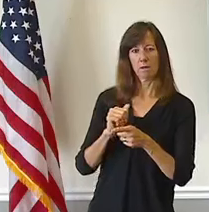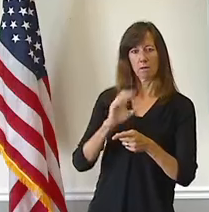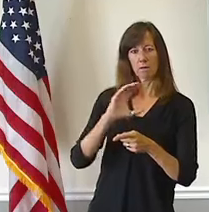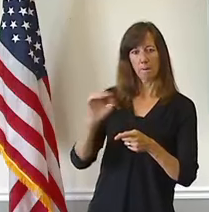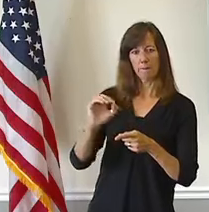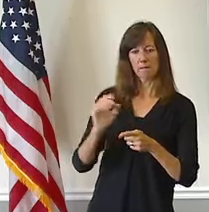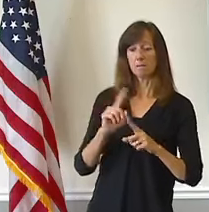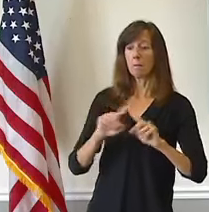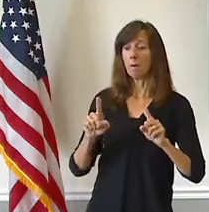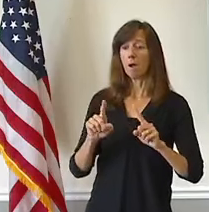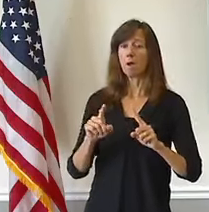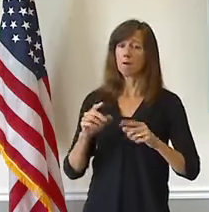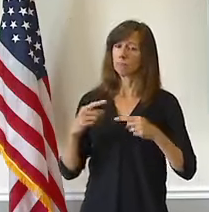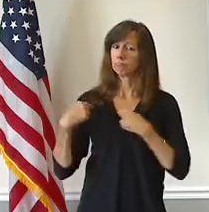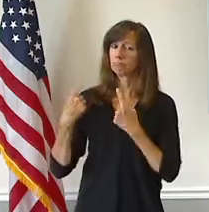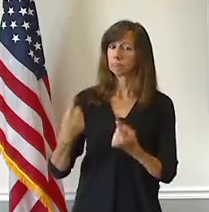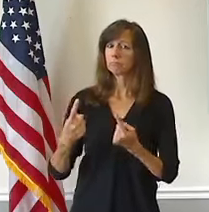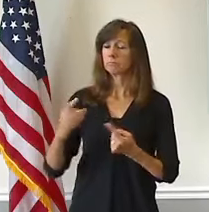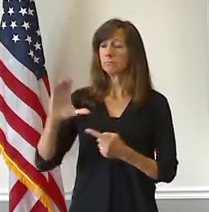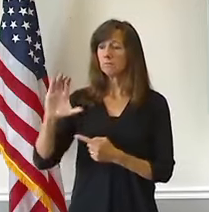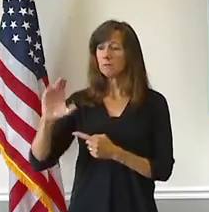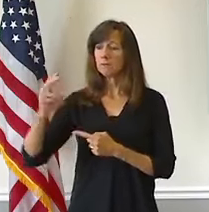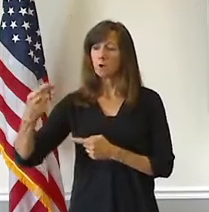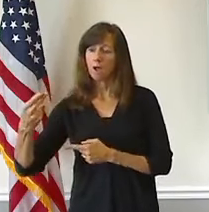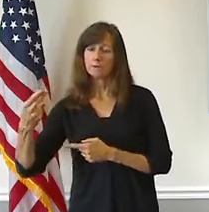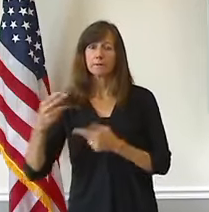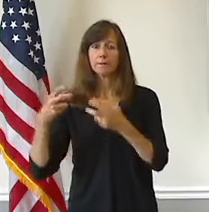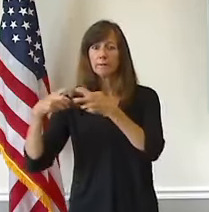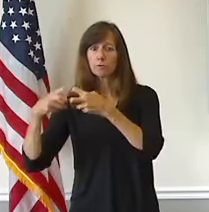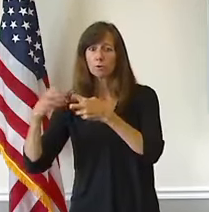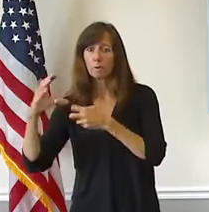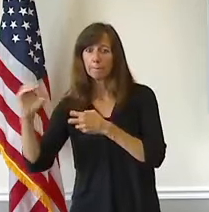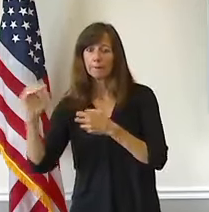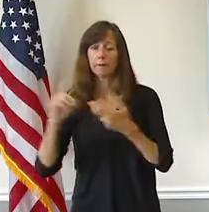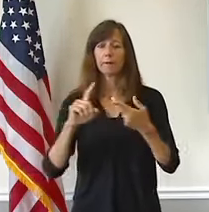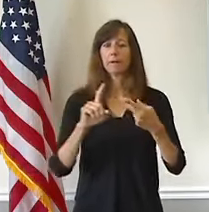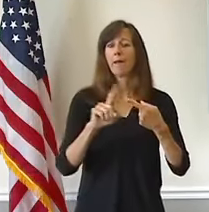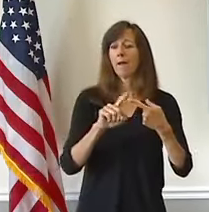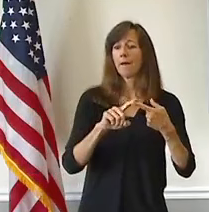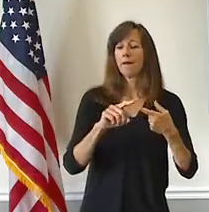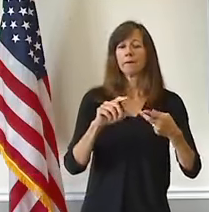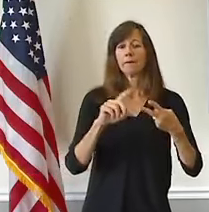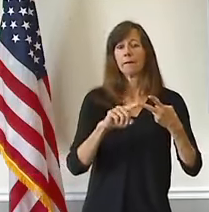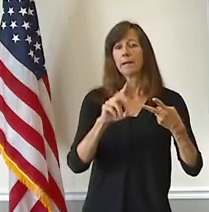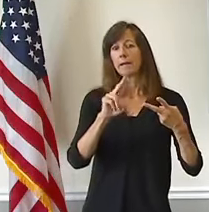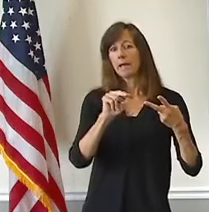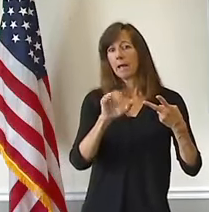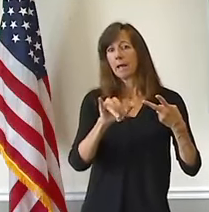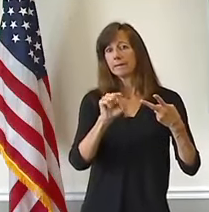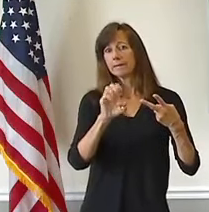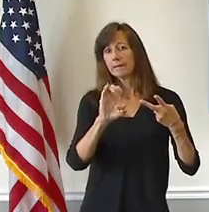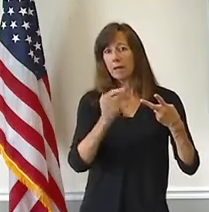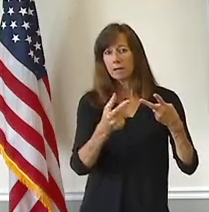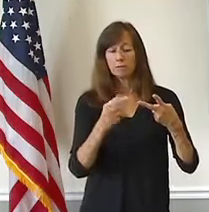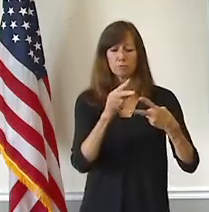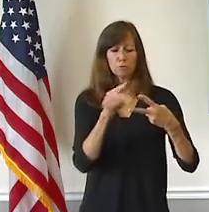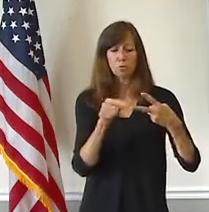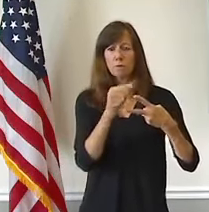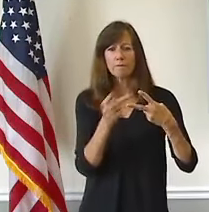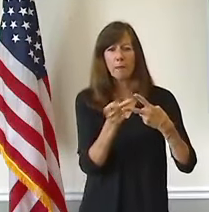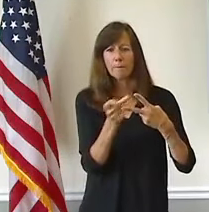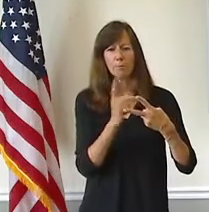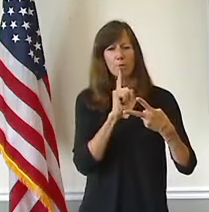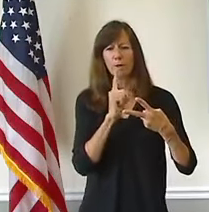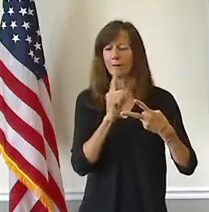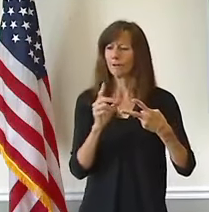to react, to give us some basic information, and to attempt to coordinate response with local officials and municipal leaders.